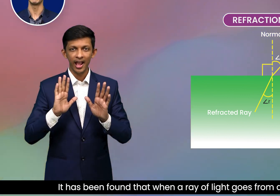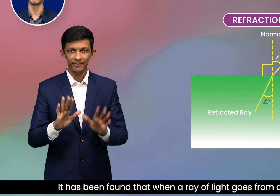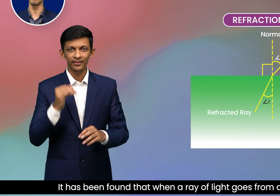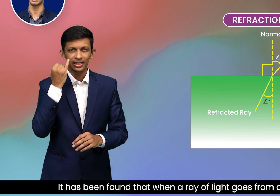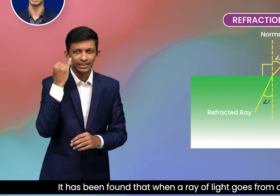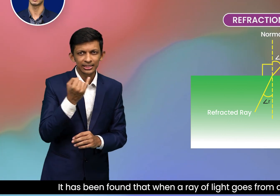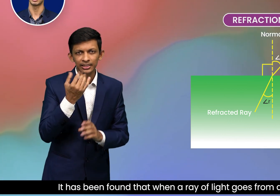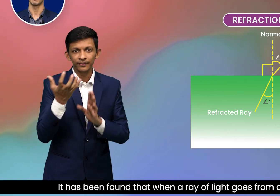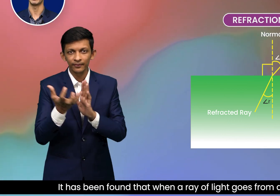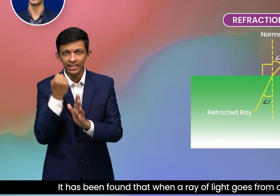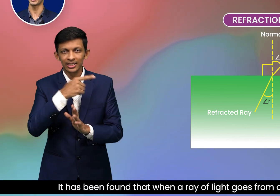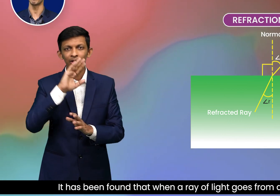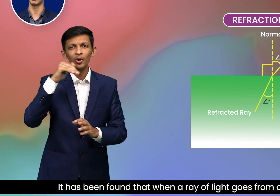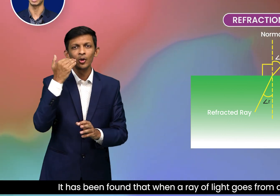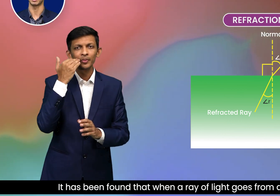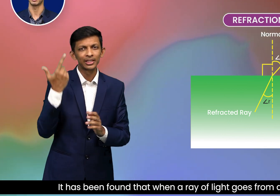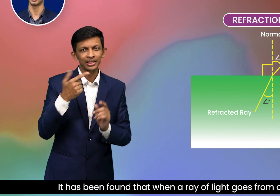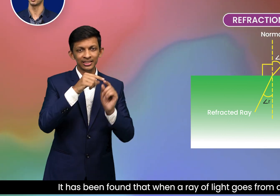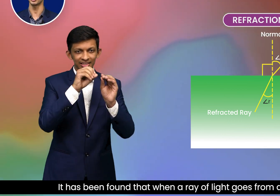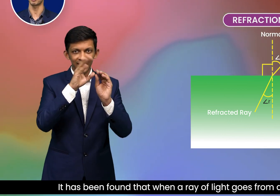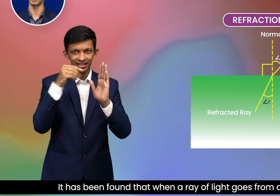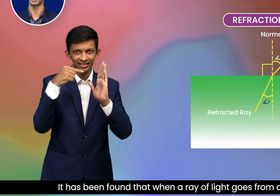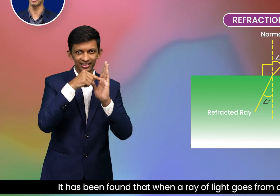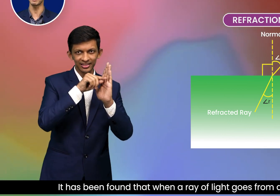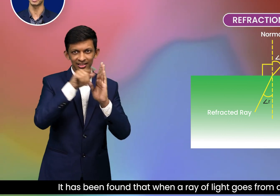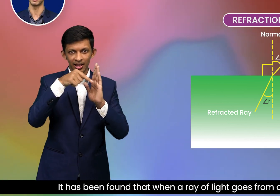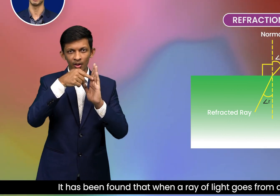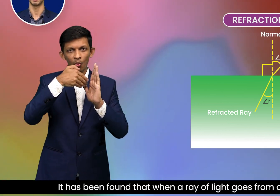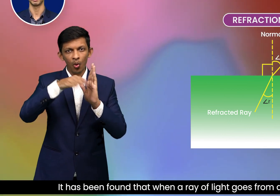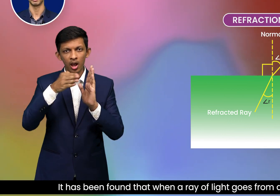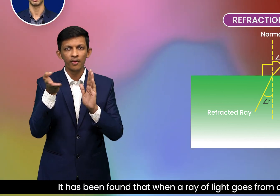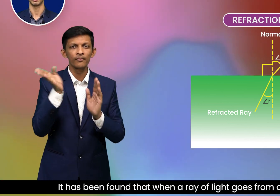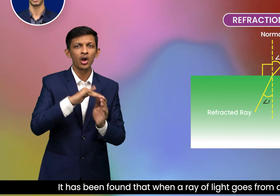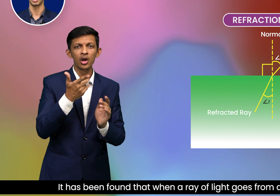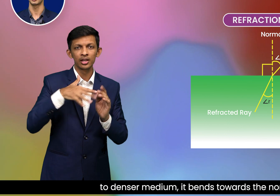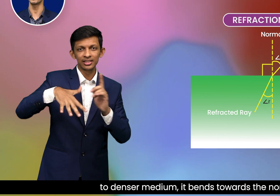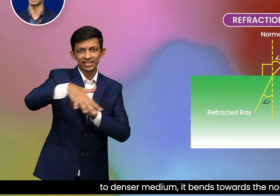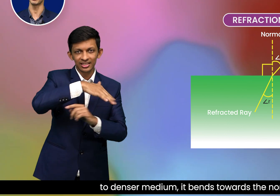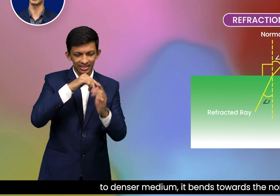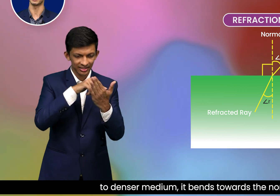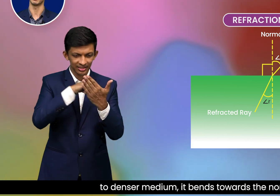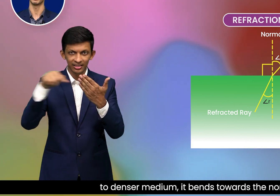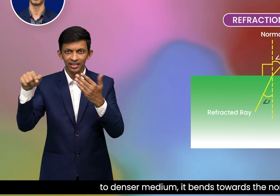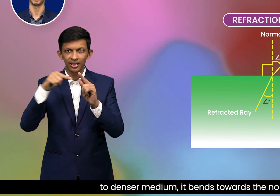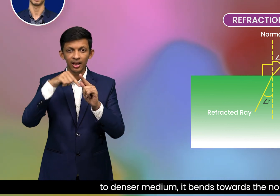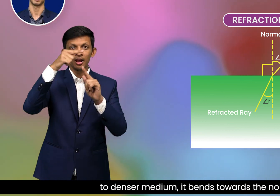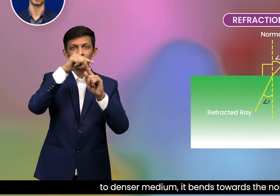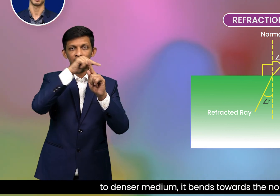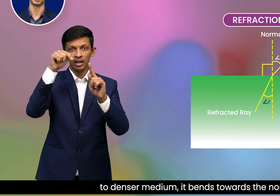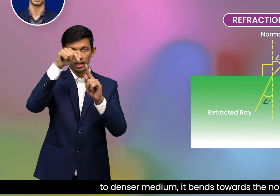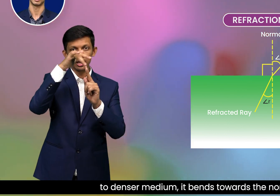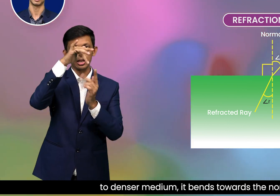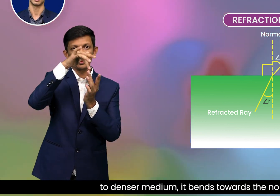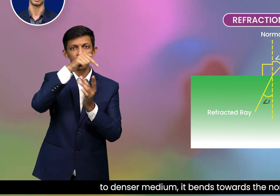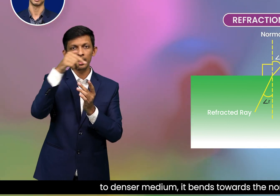It has been found that when a ray of light goes from a rarer medium to denser medium,